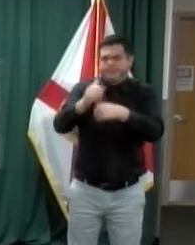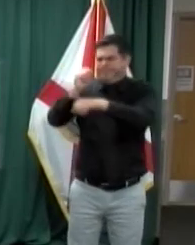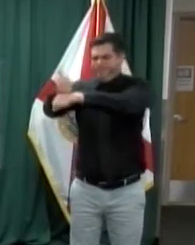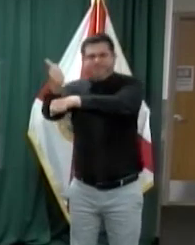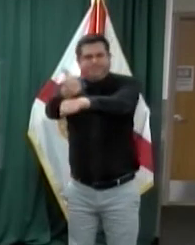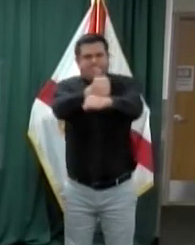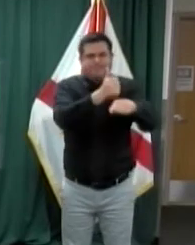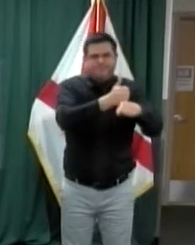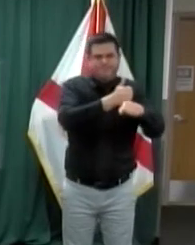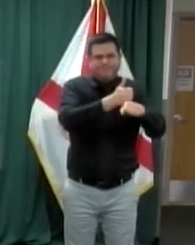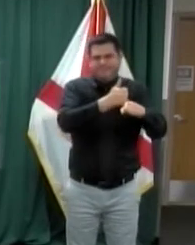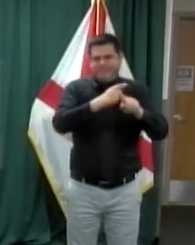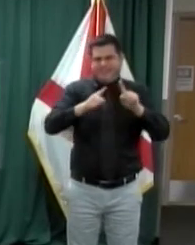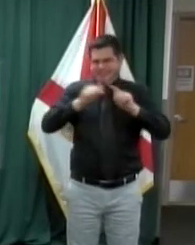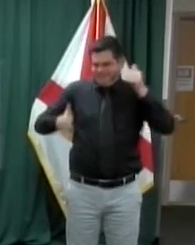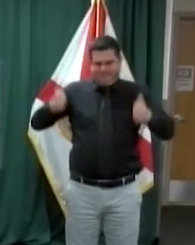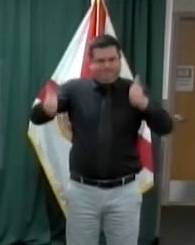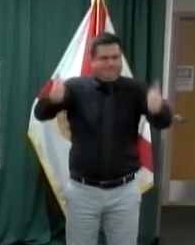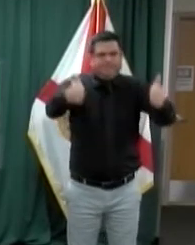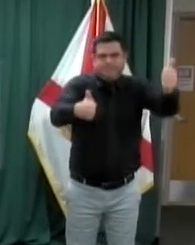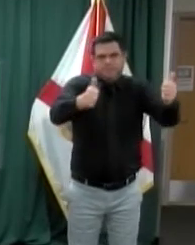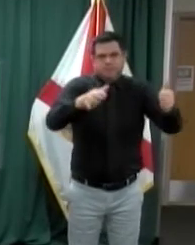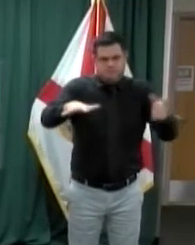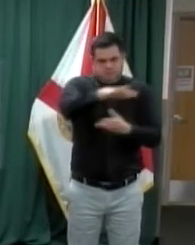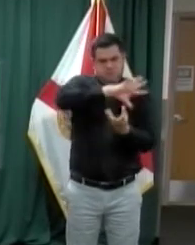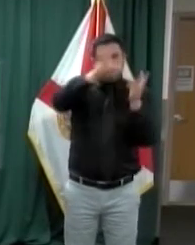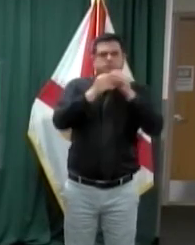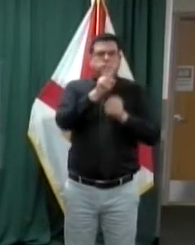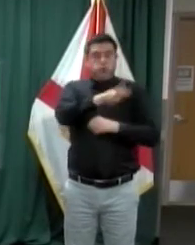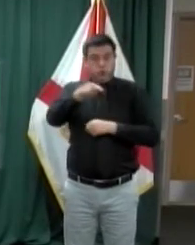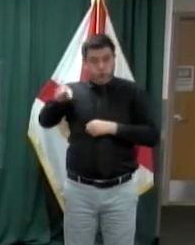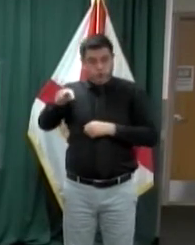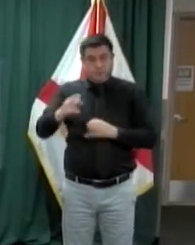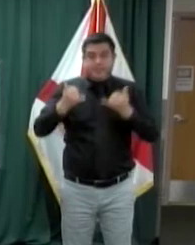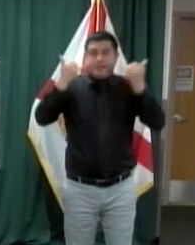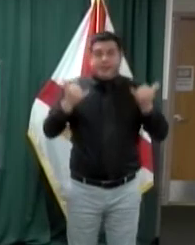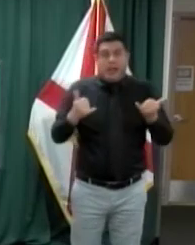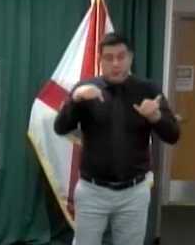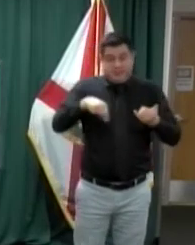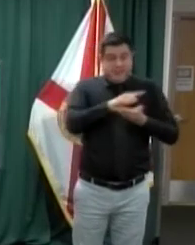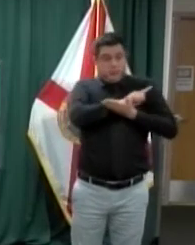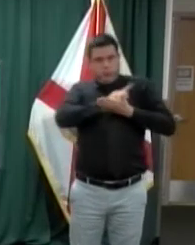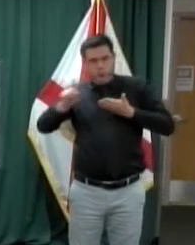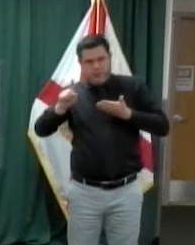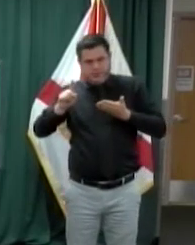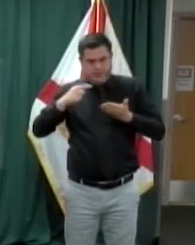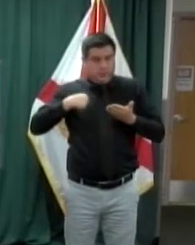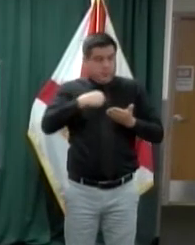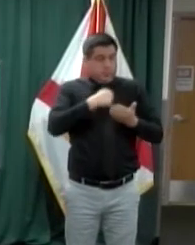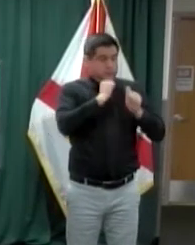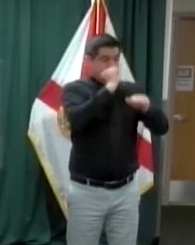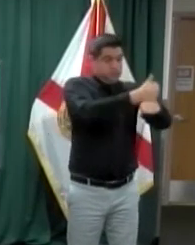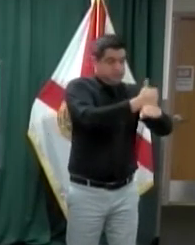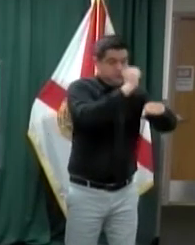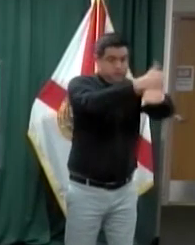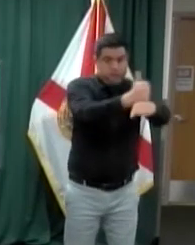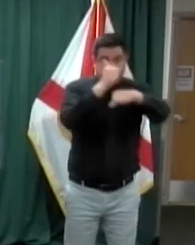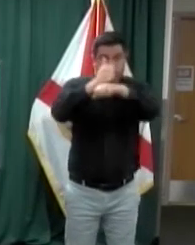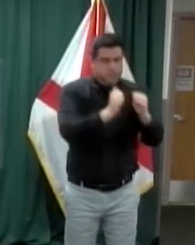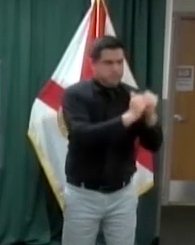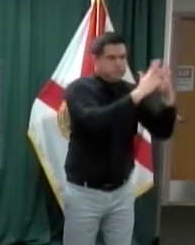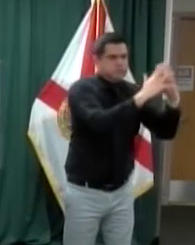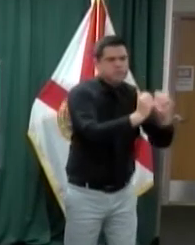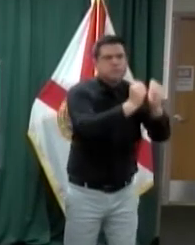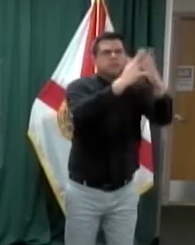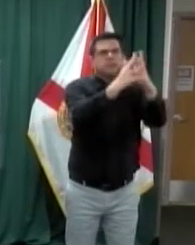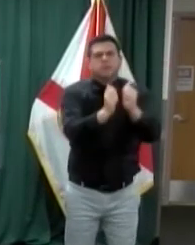Earlier this week, of course, we started our pop-up test sites, and those were in targeted neighborhoods, lower income,